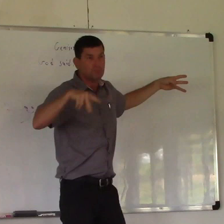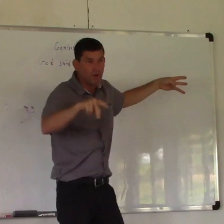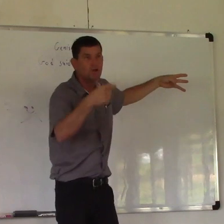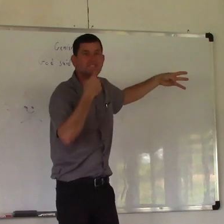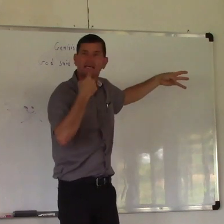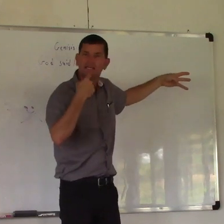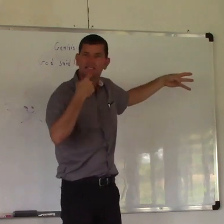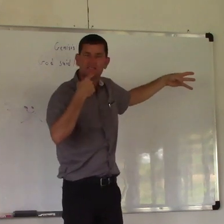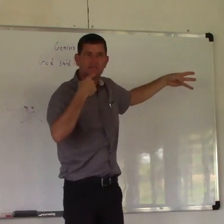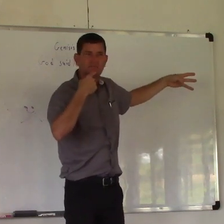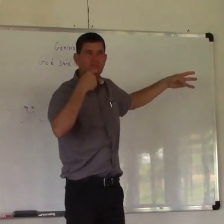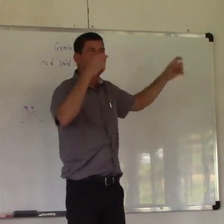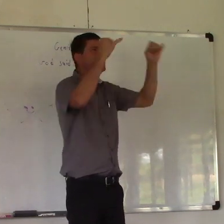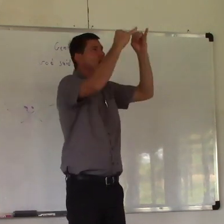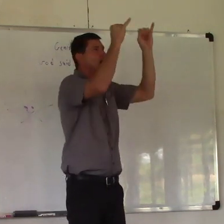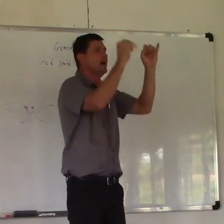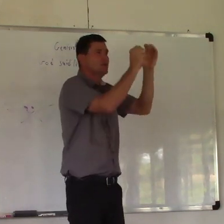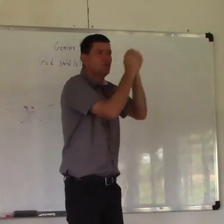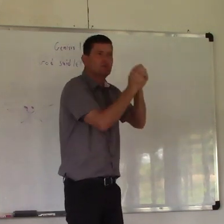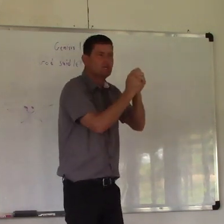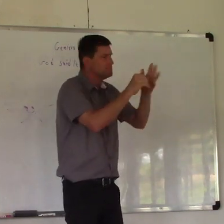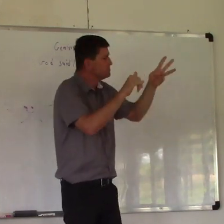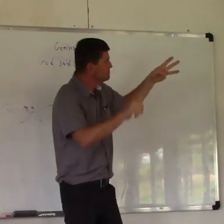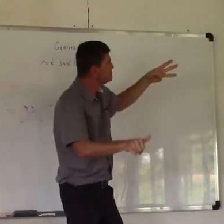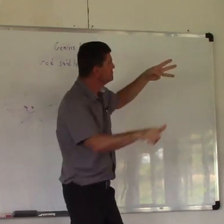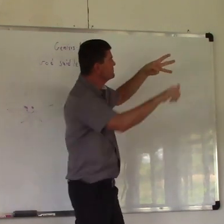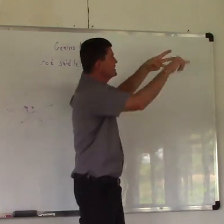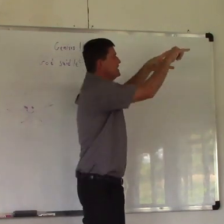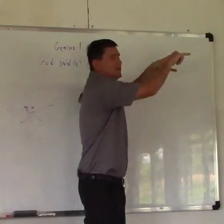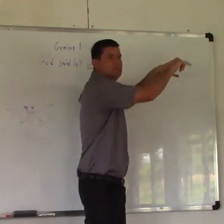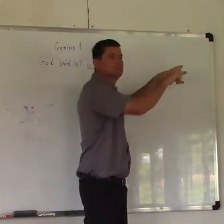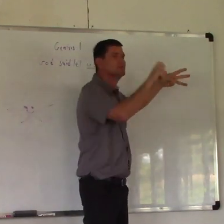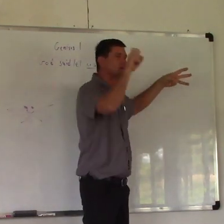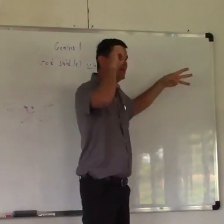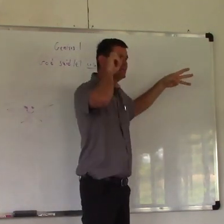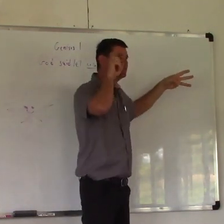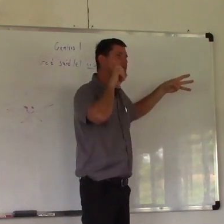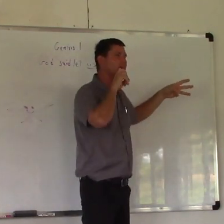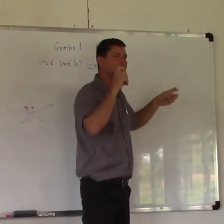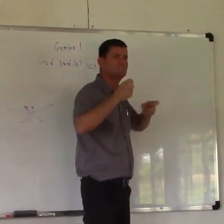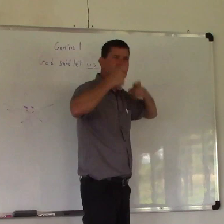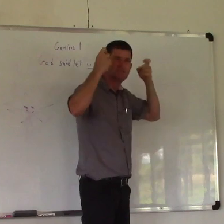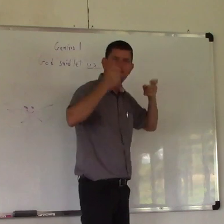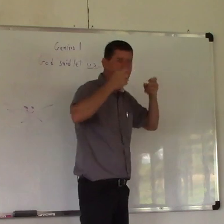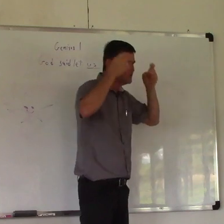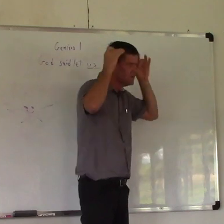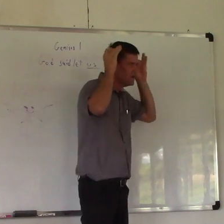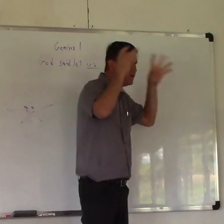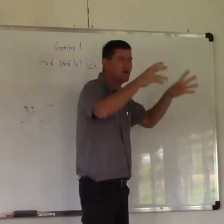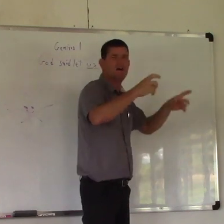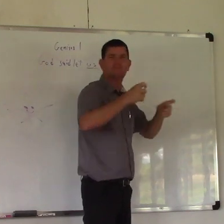Paul says idol worship is the same as fornication. Awful